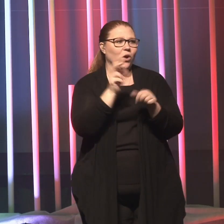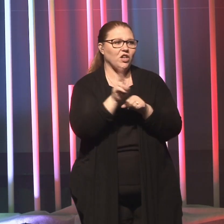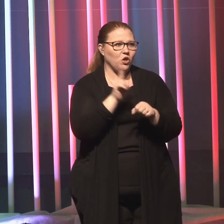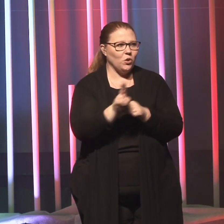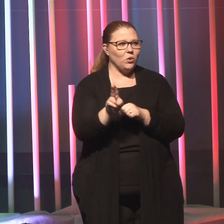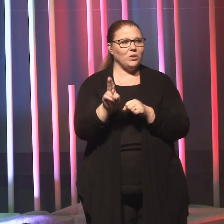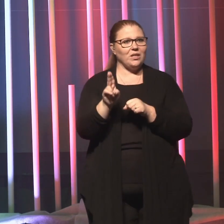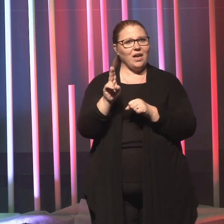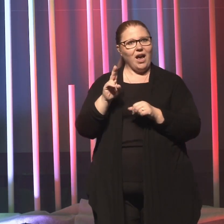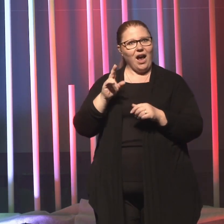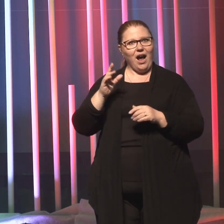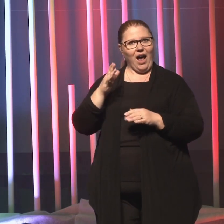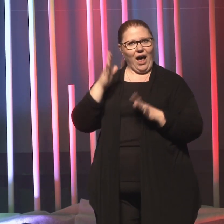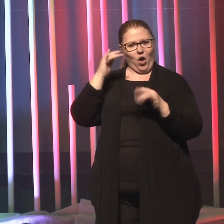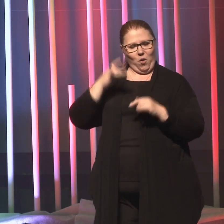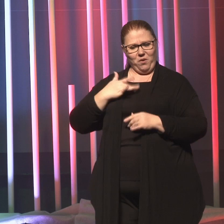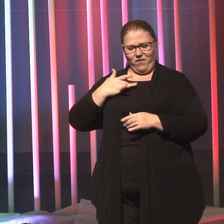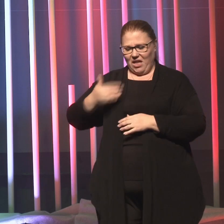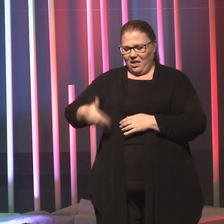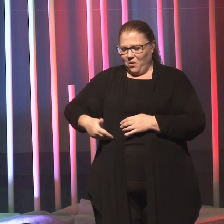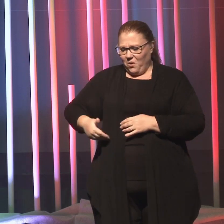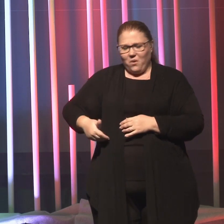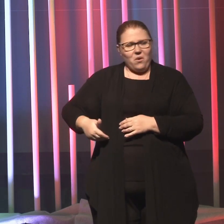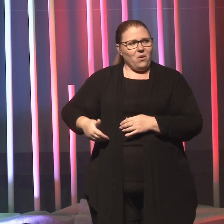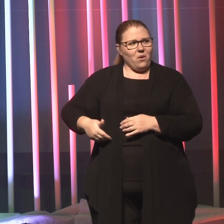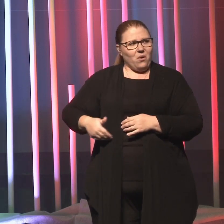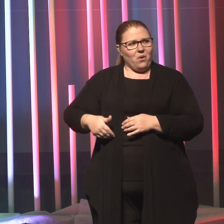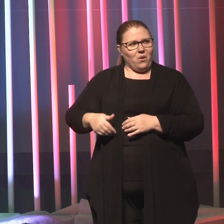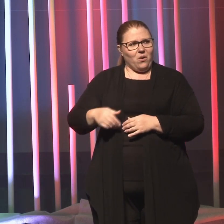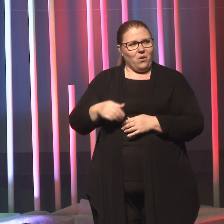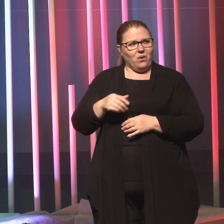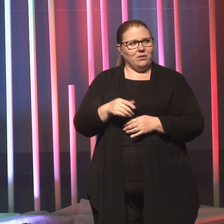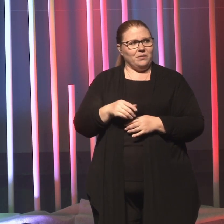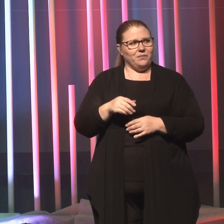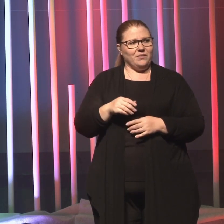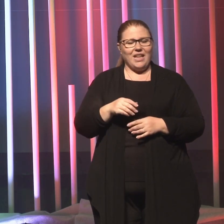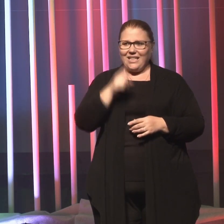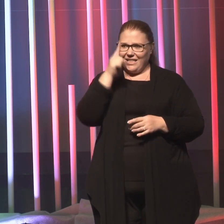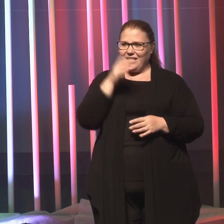just whispering into your heart, choose the peacemaking path of Jesus.